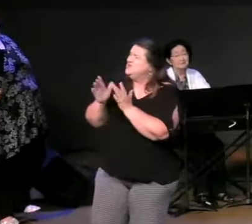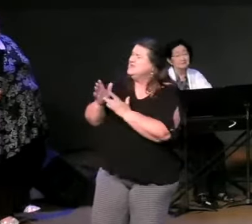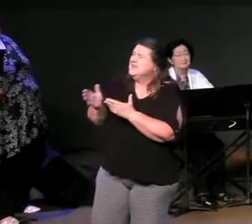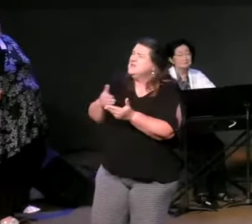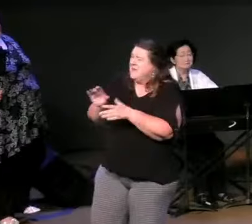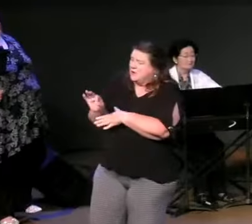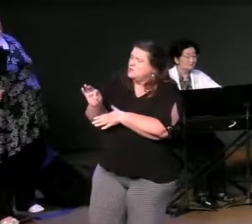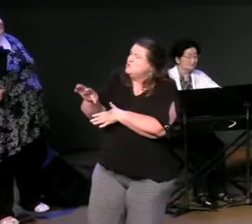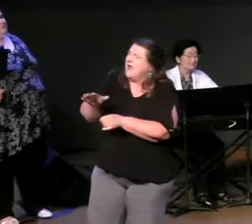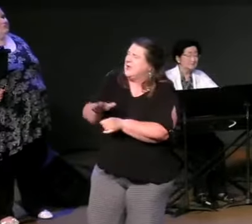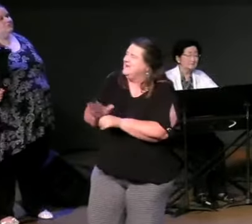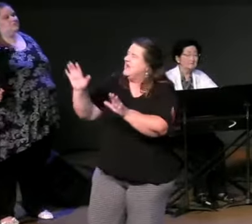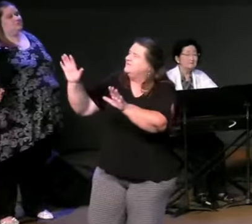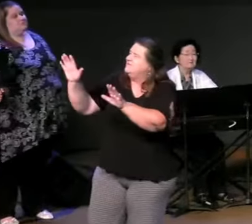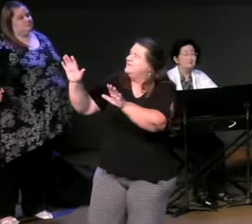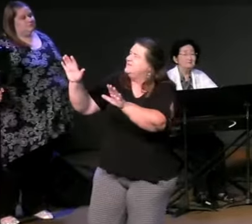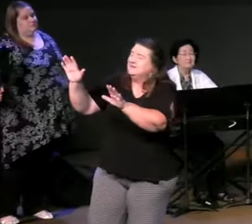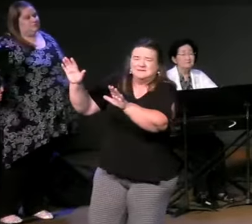of David.